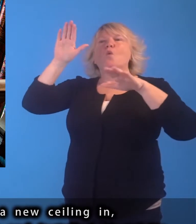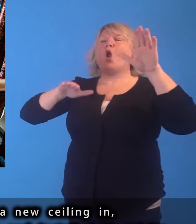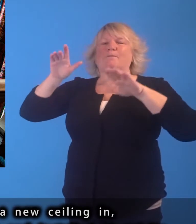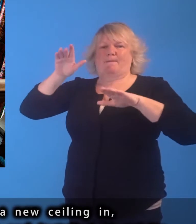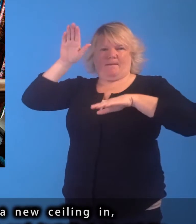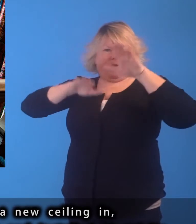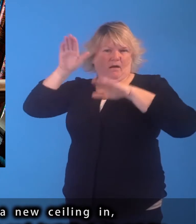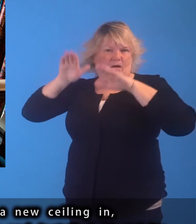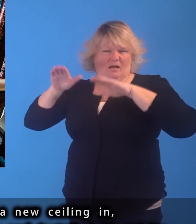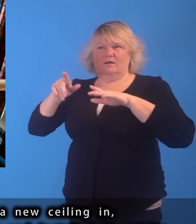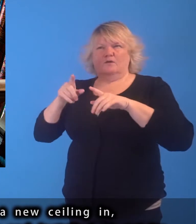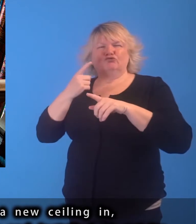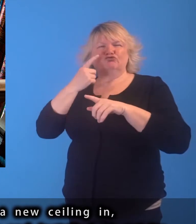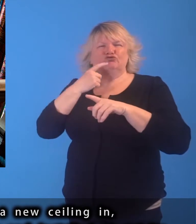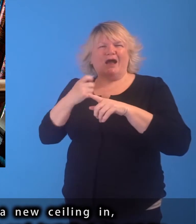the interior.